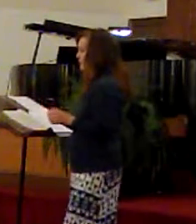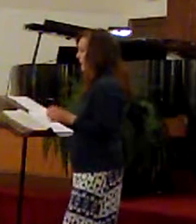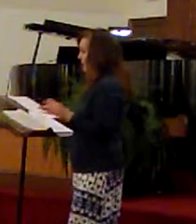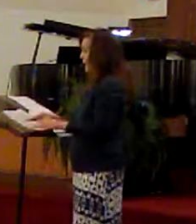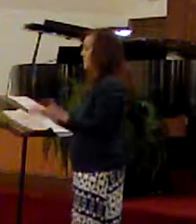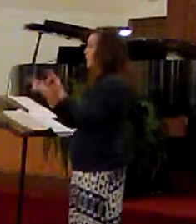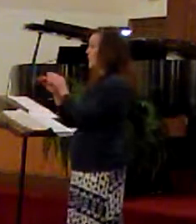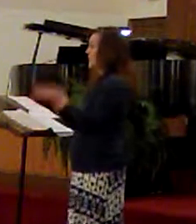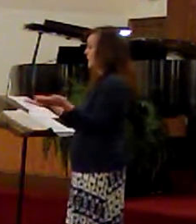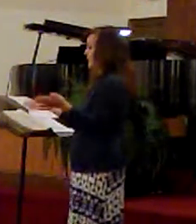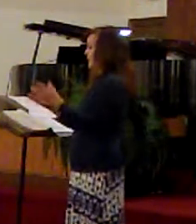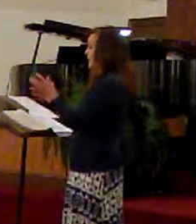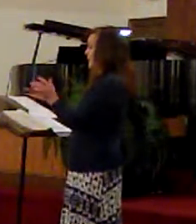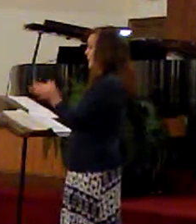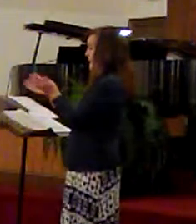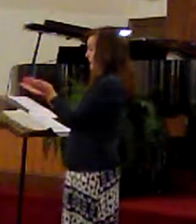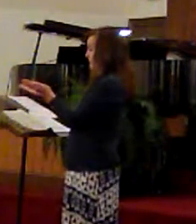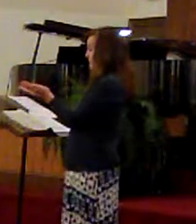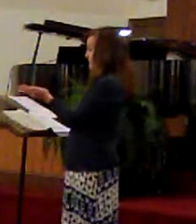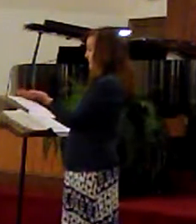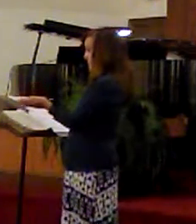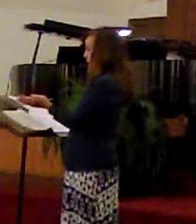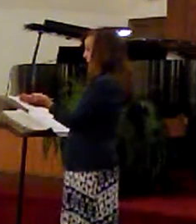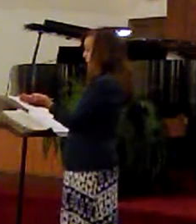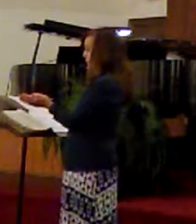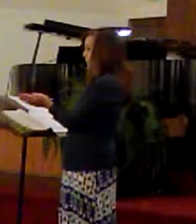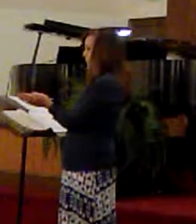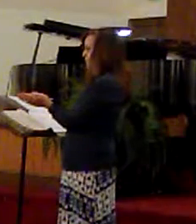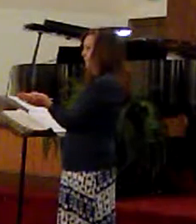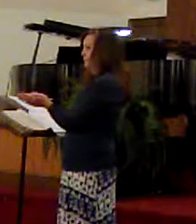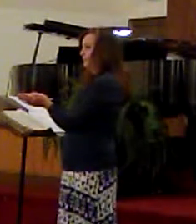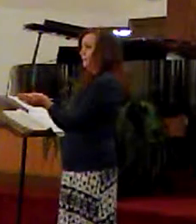Bible. Kind of give you an eye opener here.